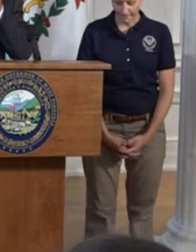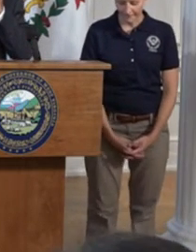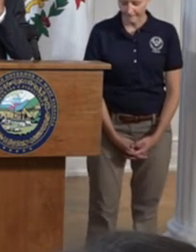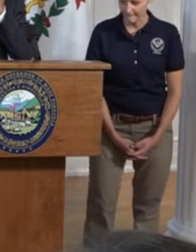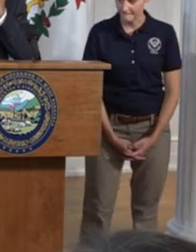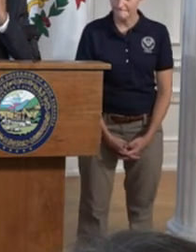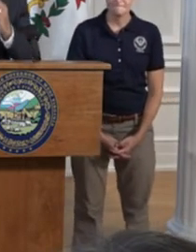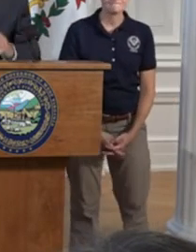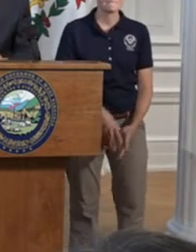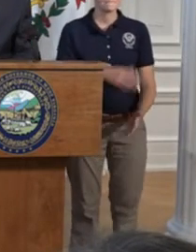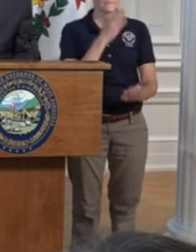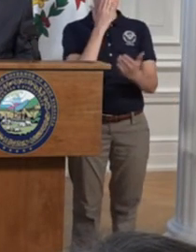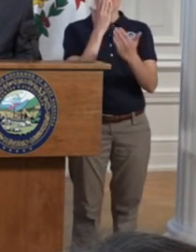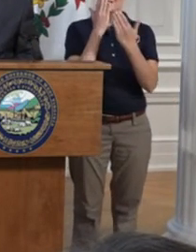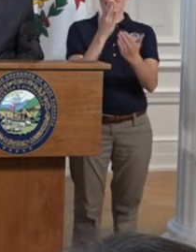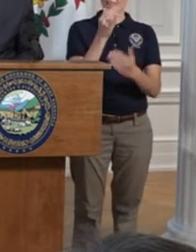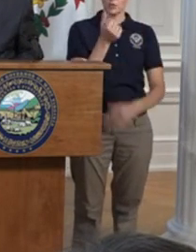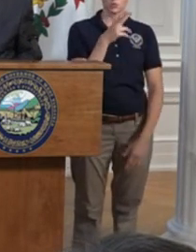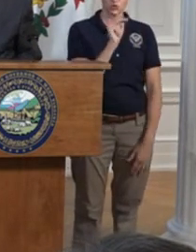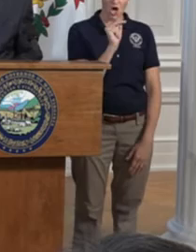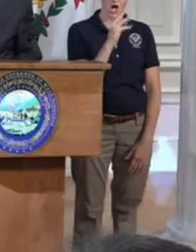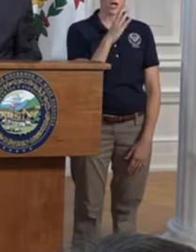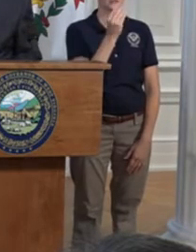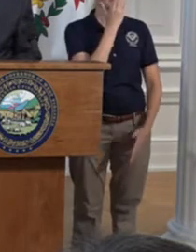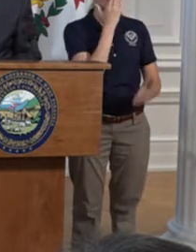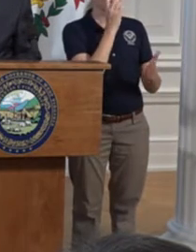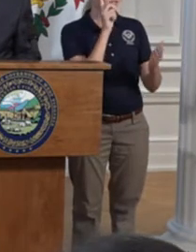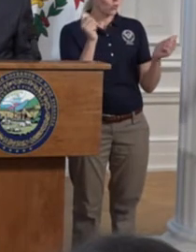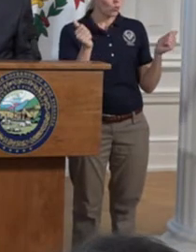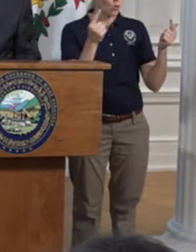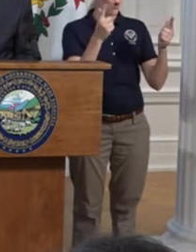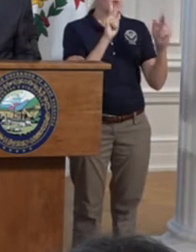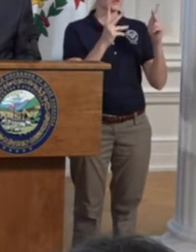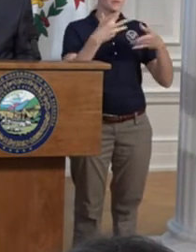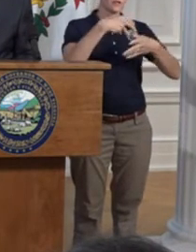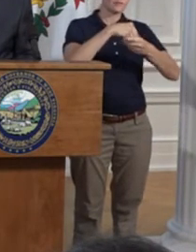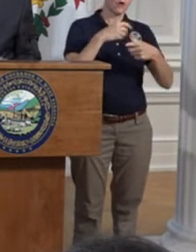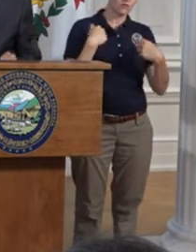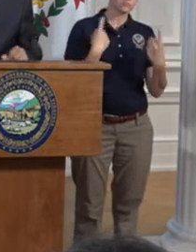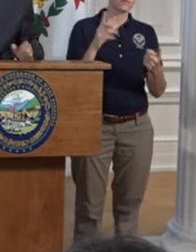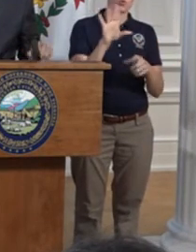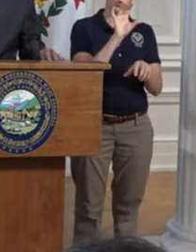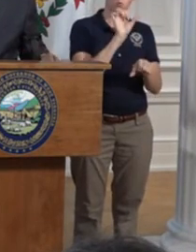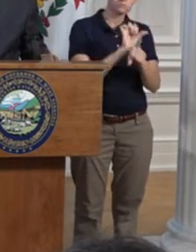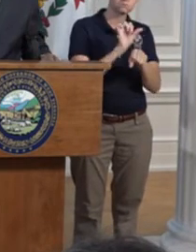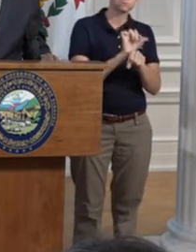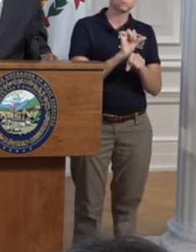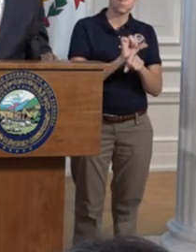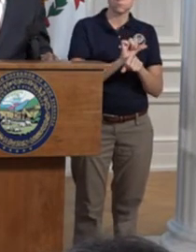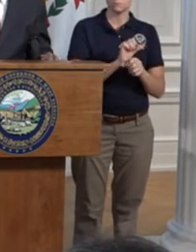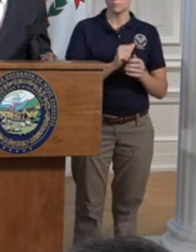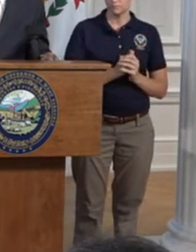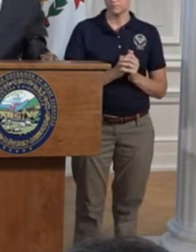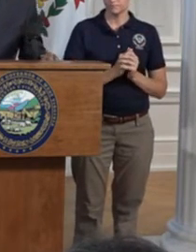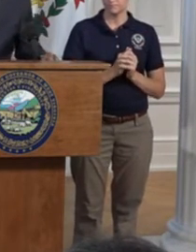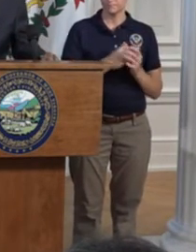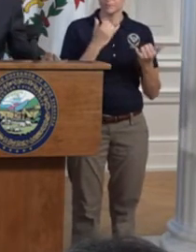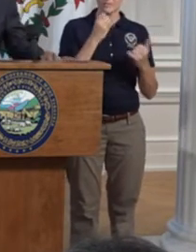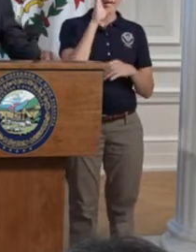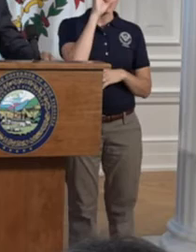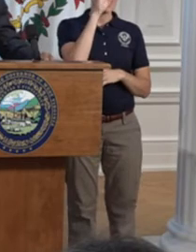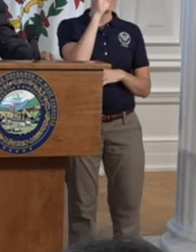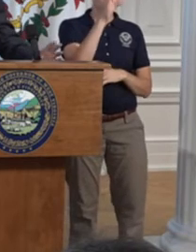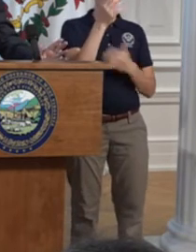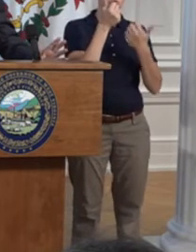Well, thank you, John, and thanks again to all those involved with this critical work. Now, looking ahead to long-term recovery, I'm